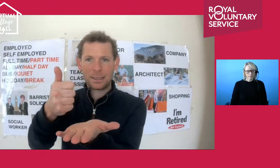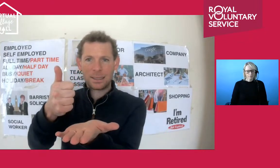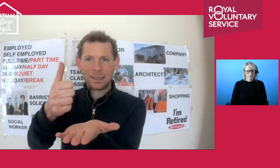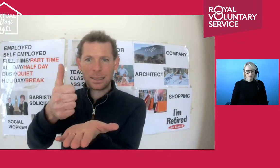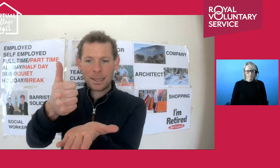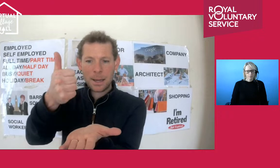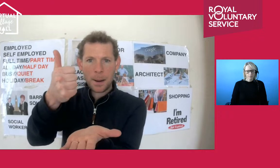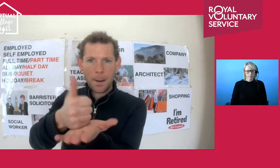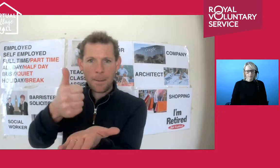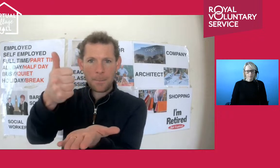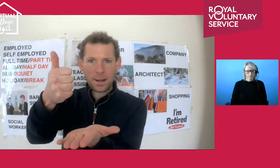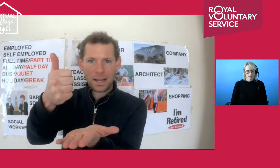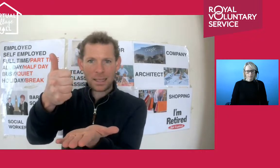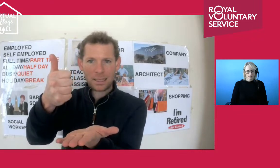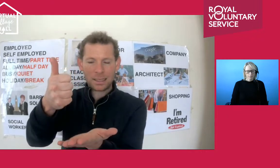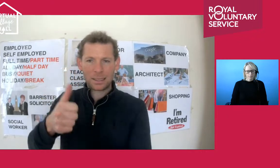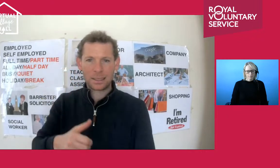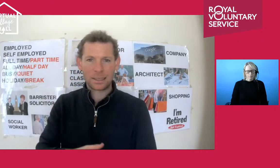bank,